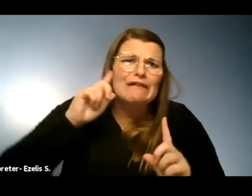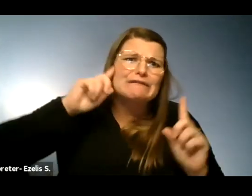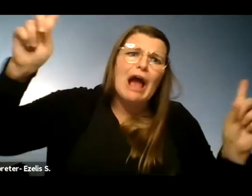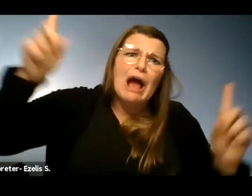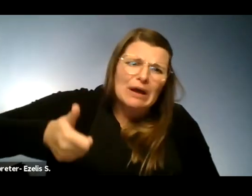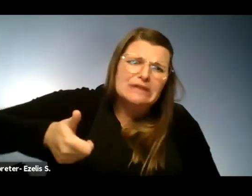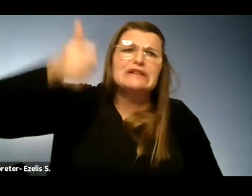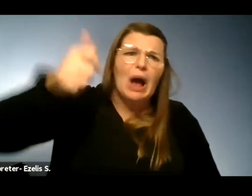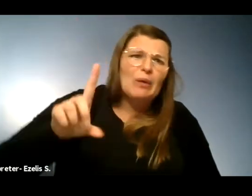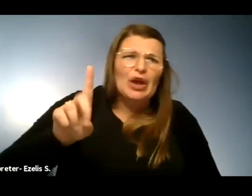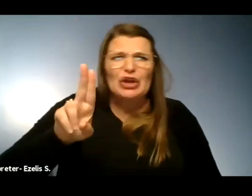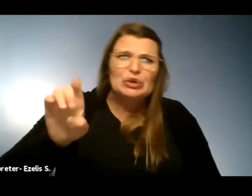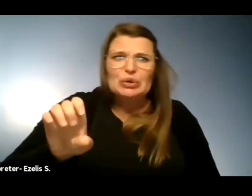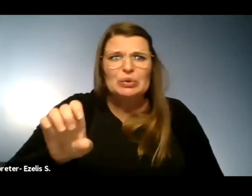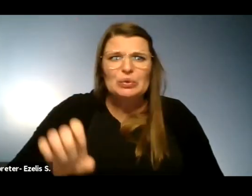dude."